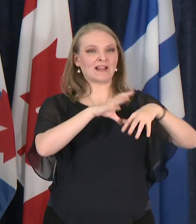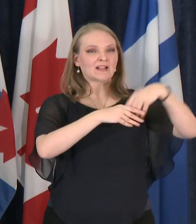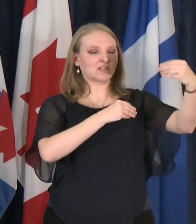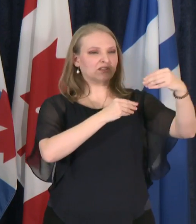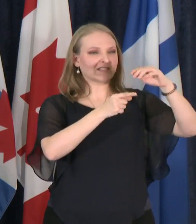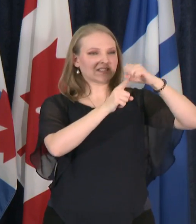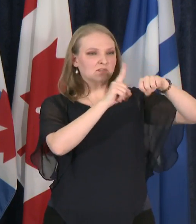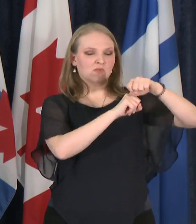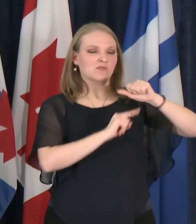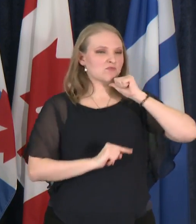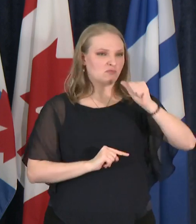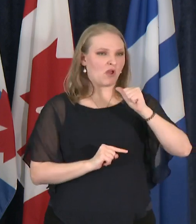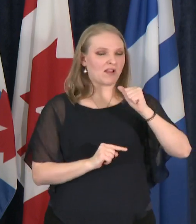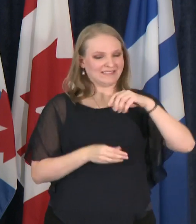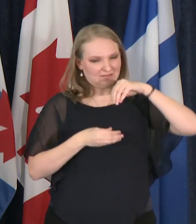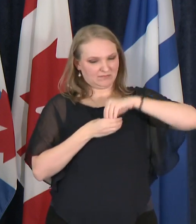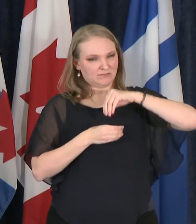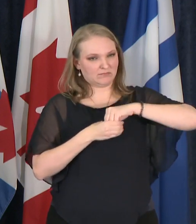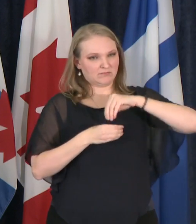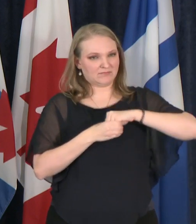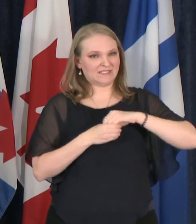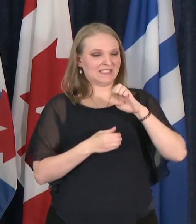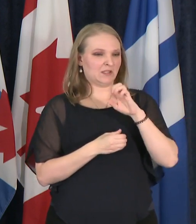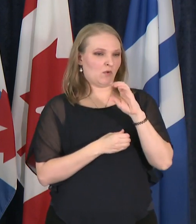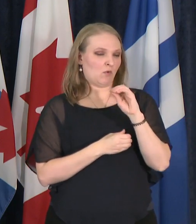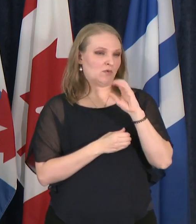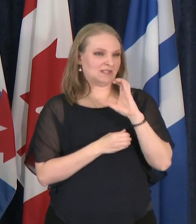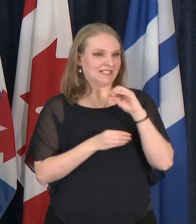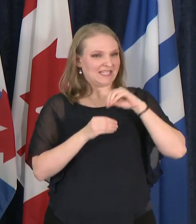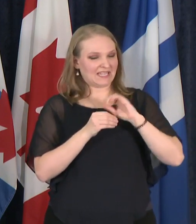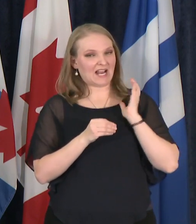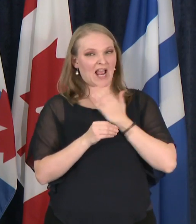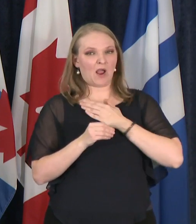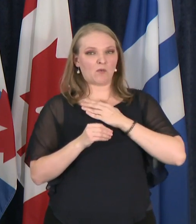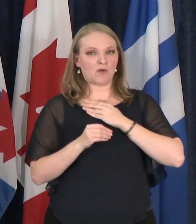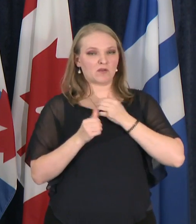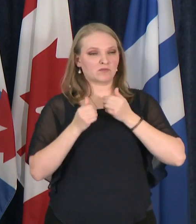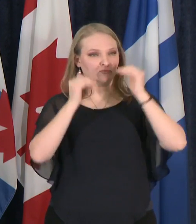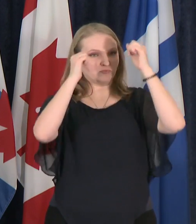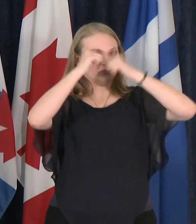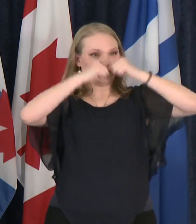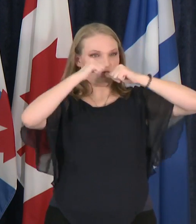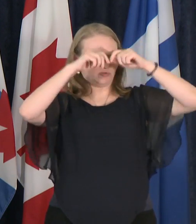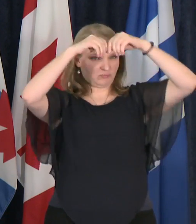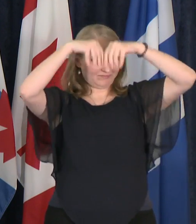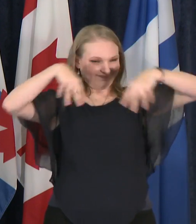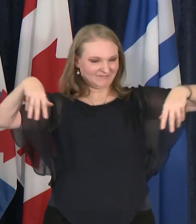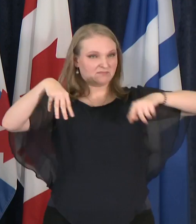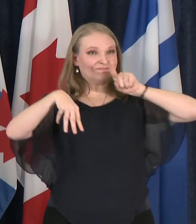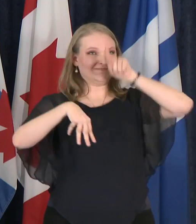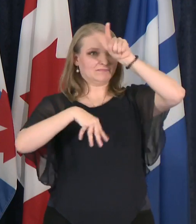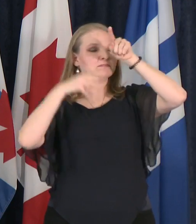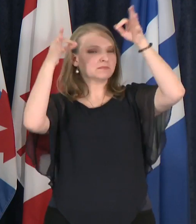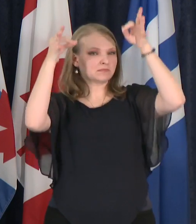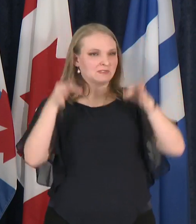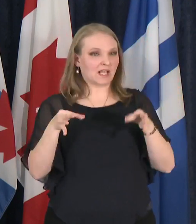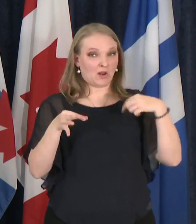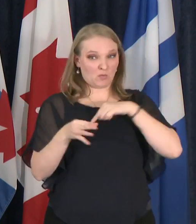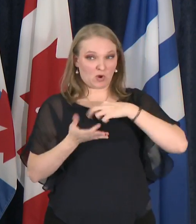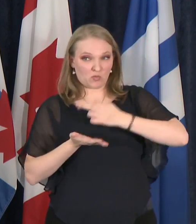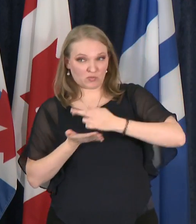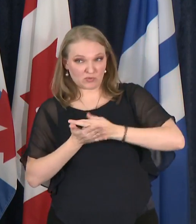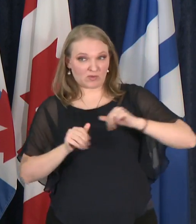It would be a judgment call within the EOC and within our command structure based largely on whether or not we possess the resources